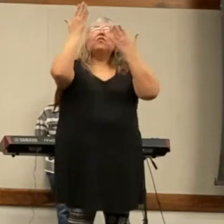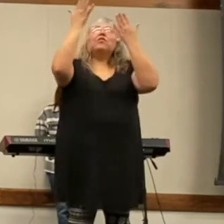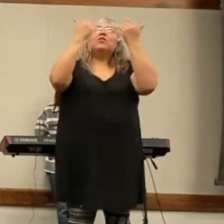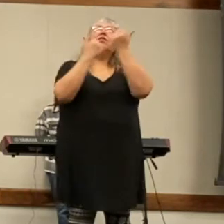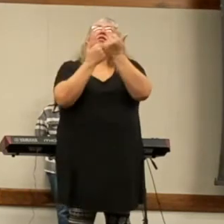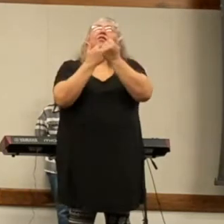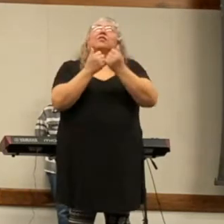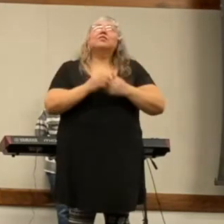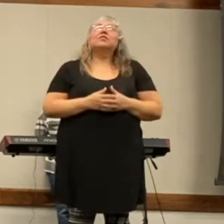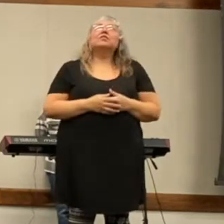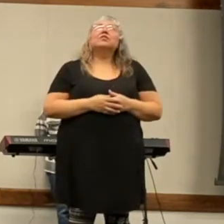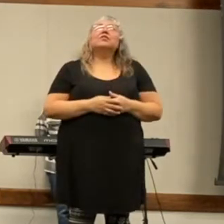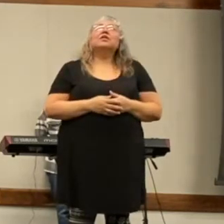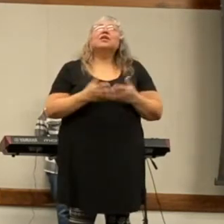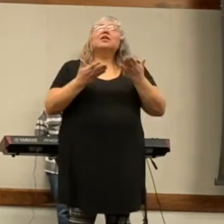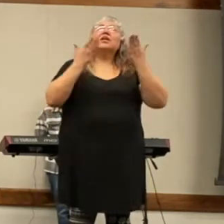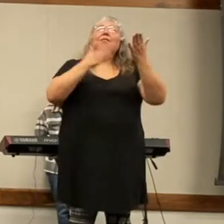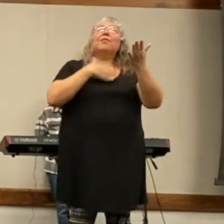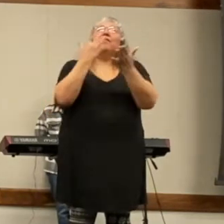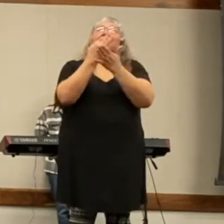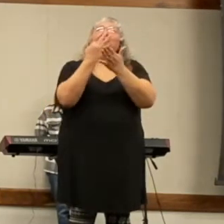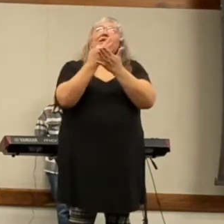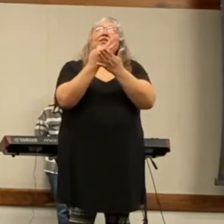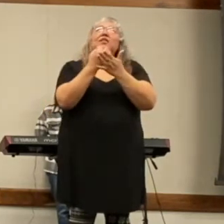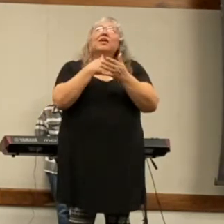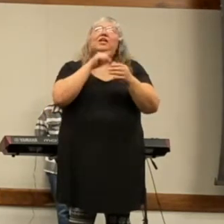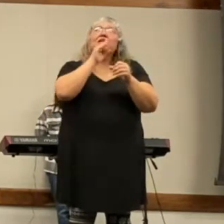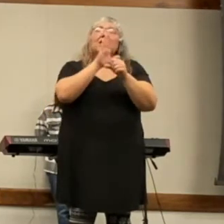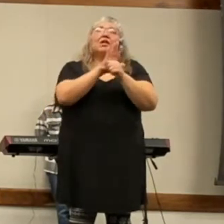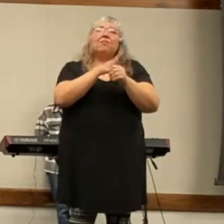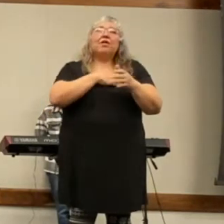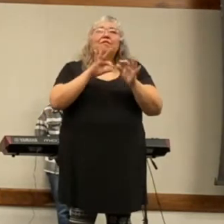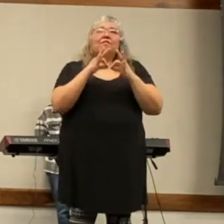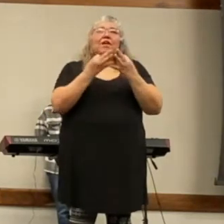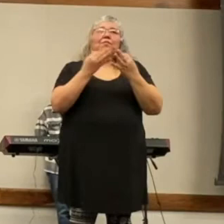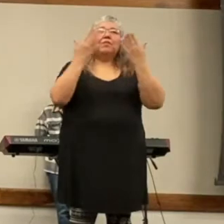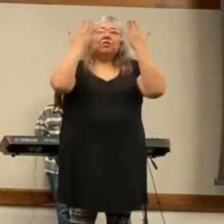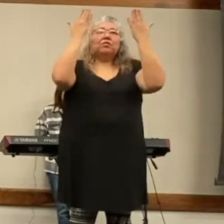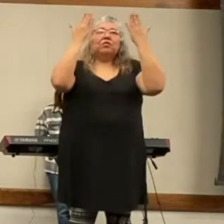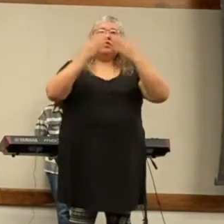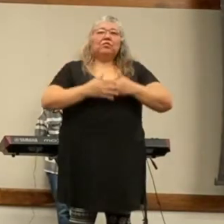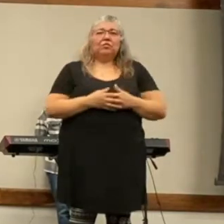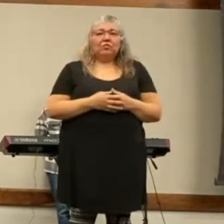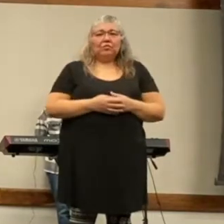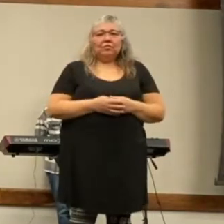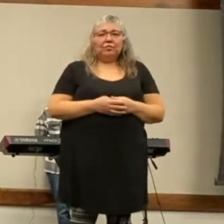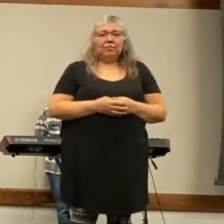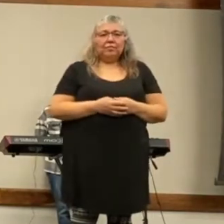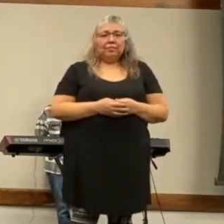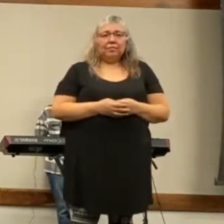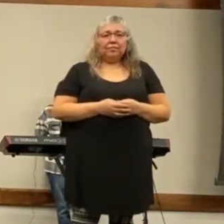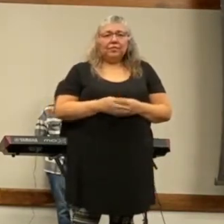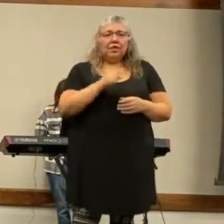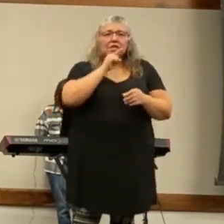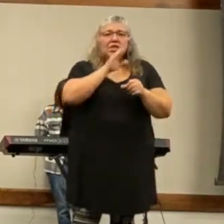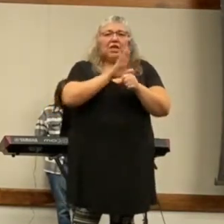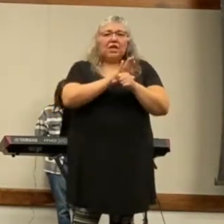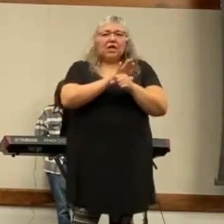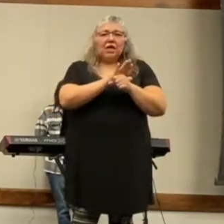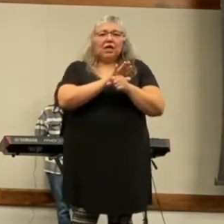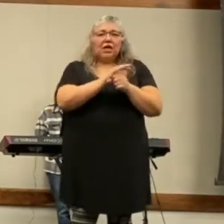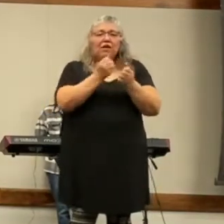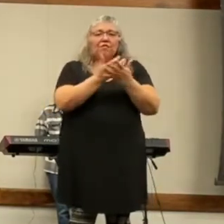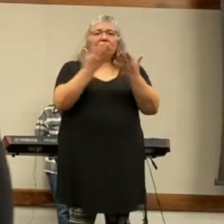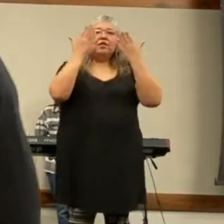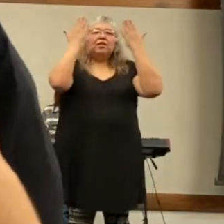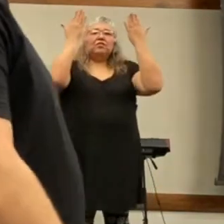I'm not only gonna give my finances, but I gotta dedicate my family to him. To you. Dedicate everything to you. I